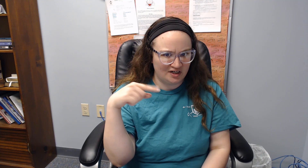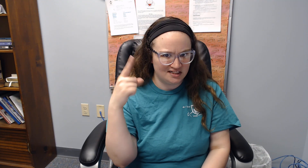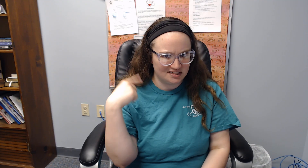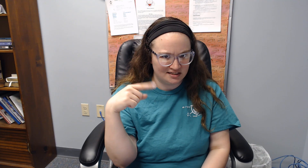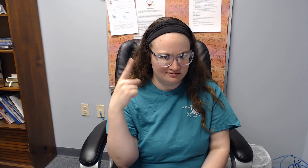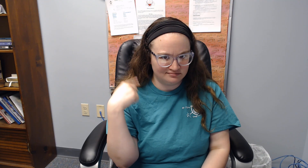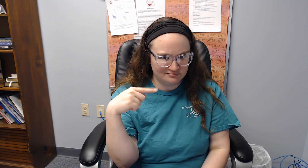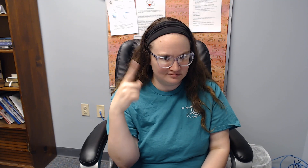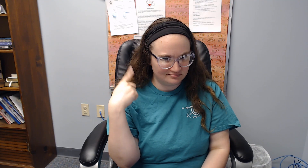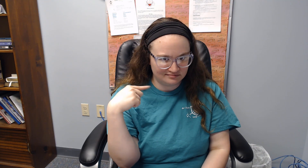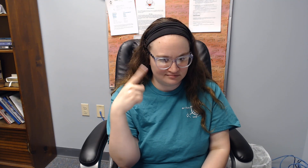Crazy.